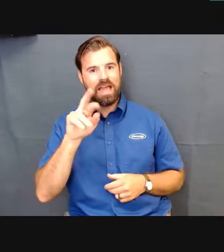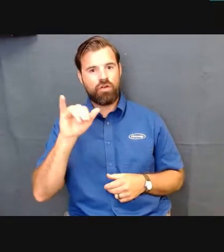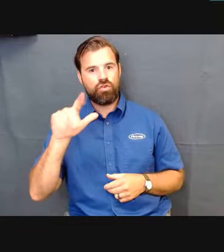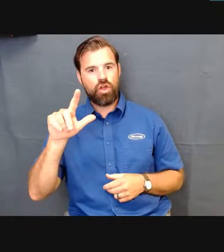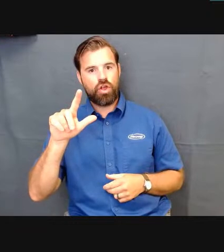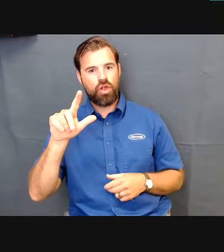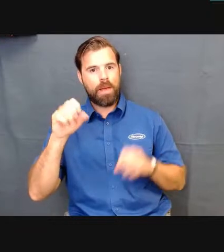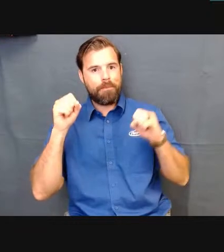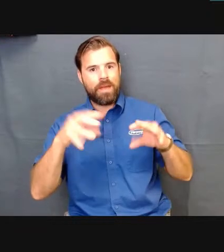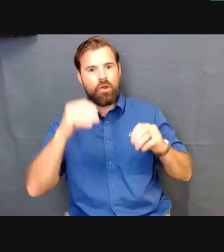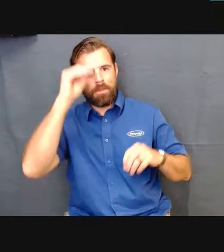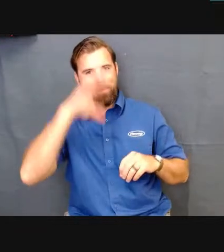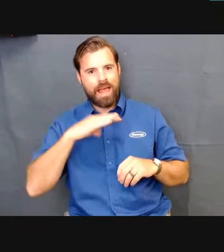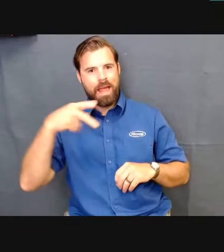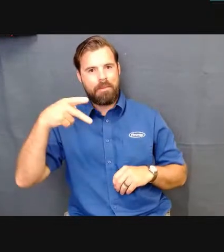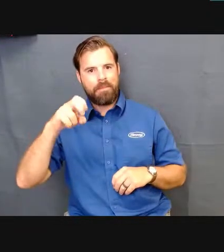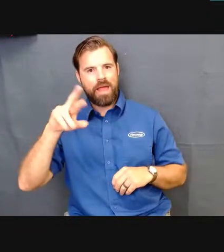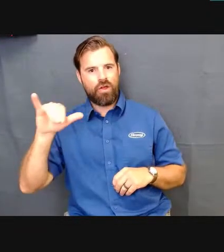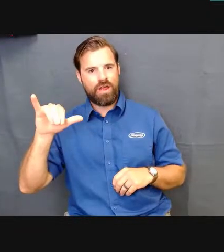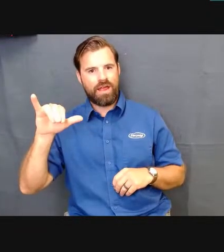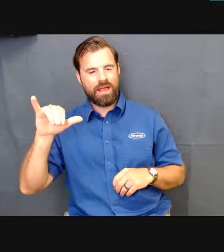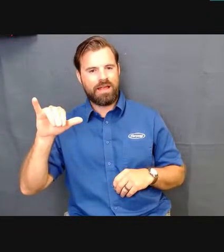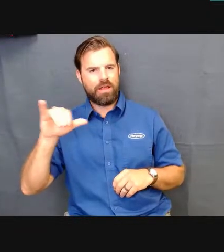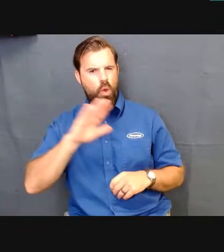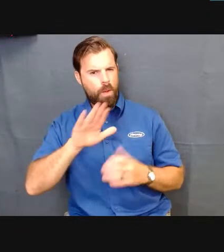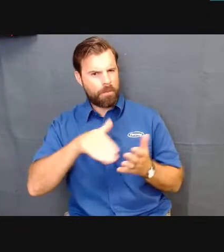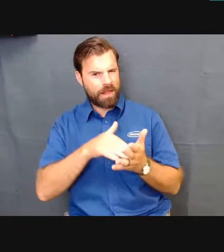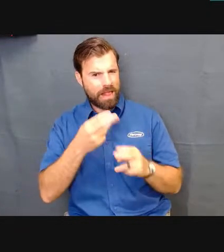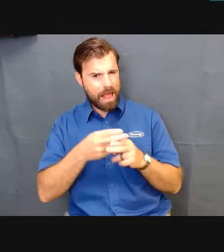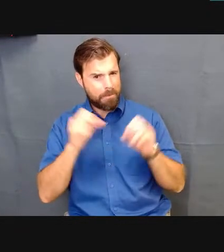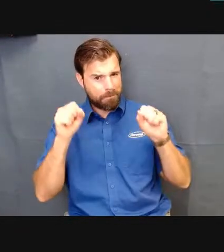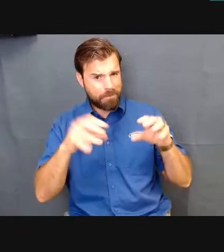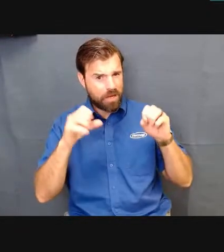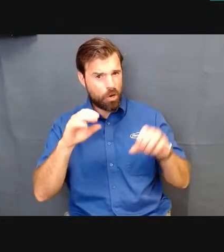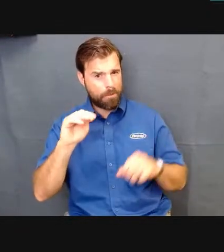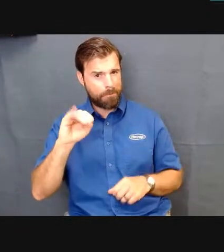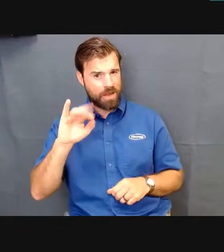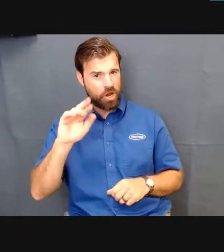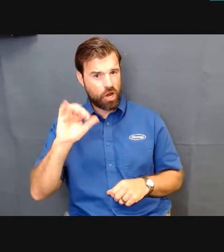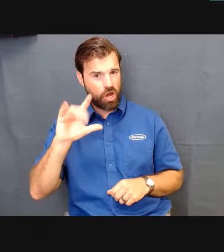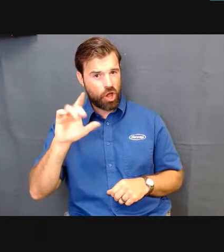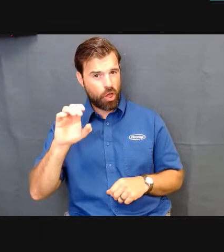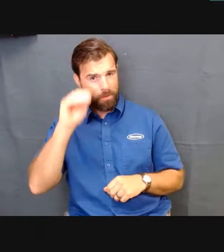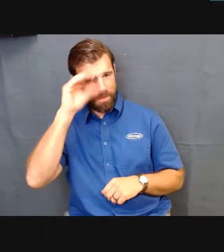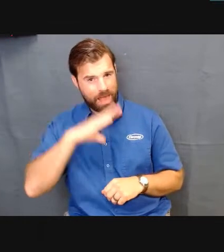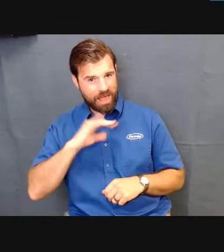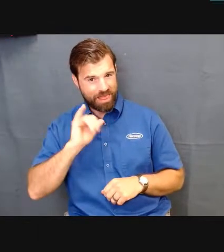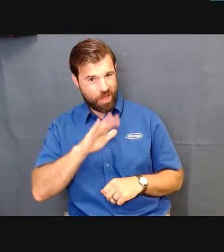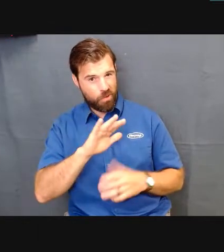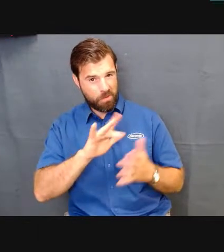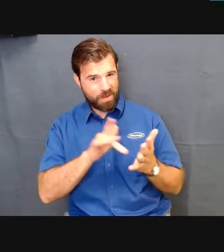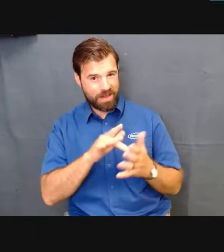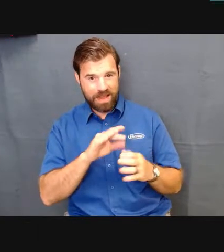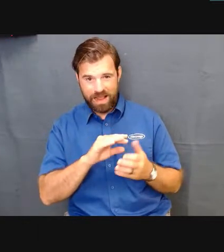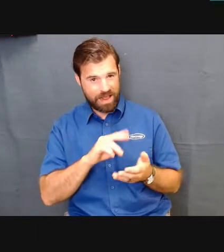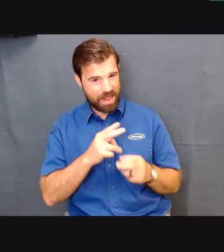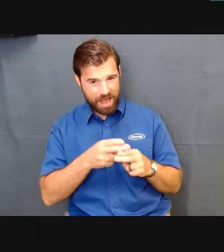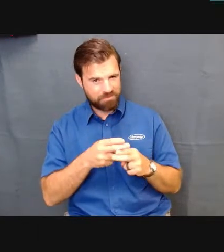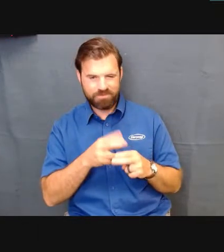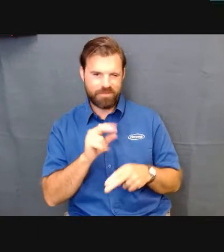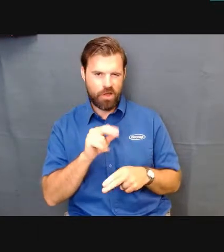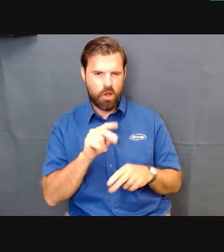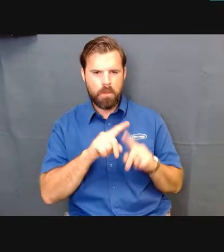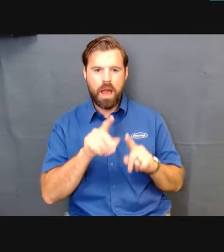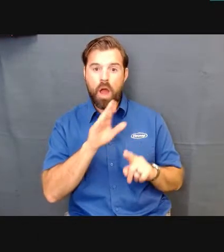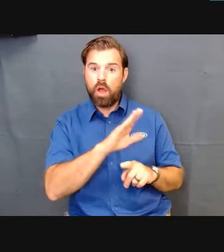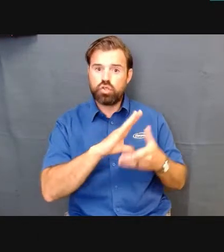Miracle Man Perry. No, Miracle Man's not your middle name. But once you learn about his incredible story about dying and coming back